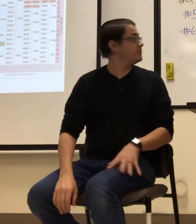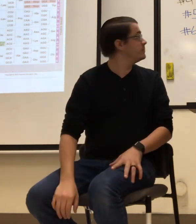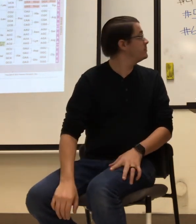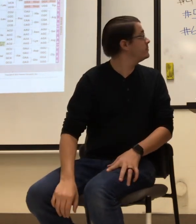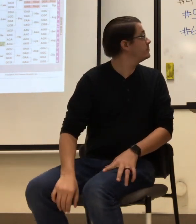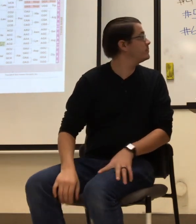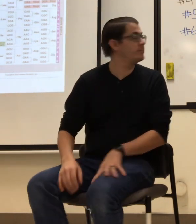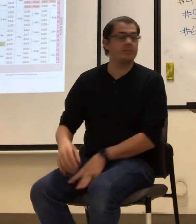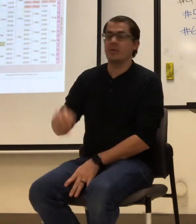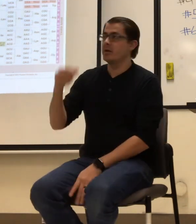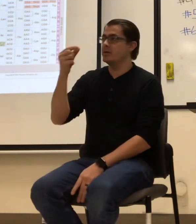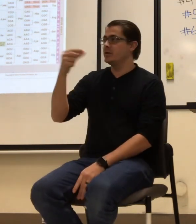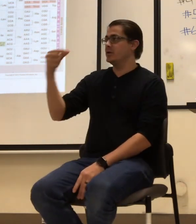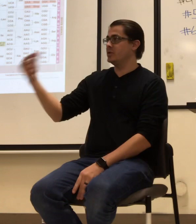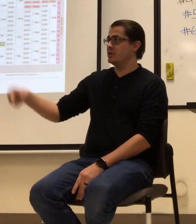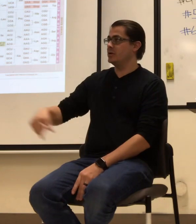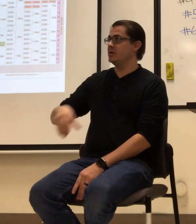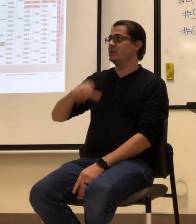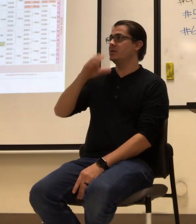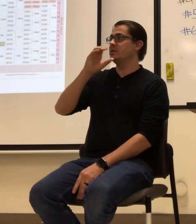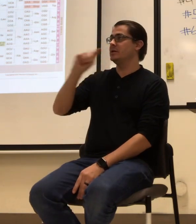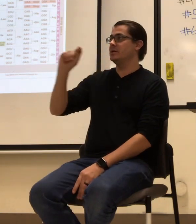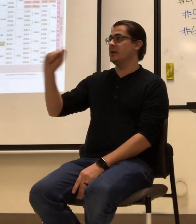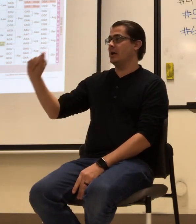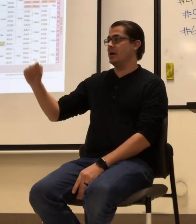G, G, G, C, T, A,